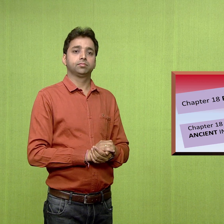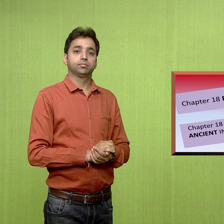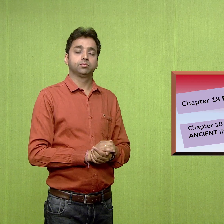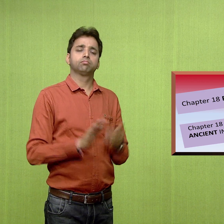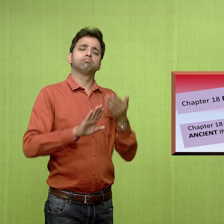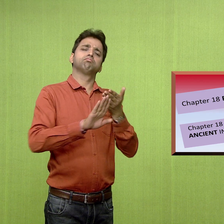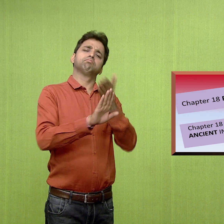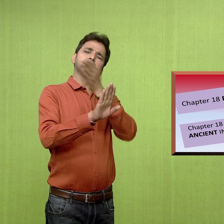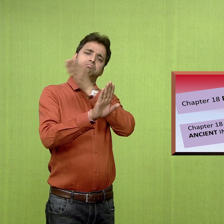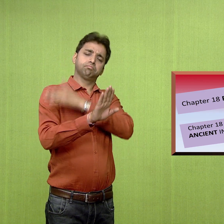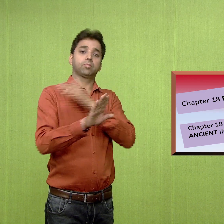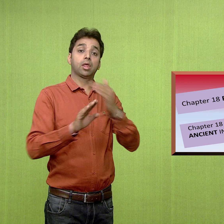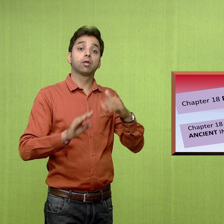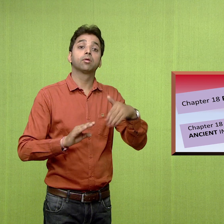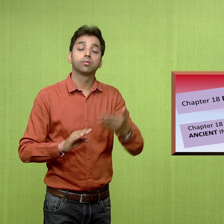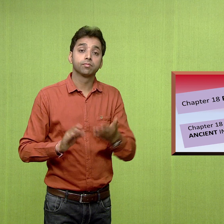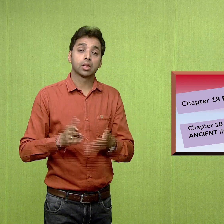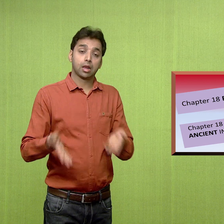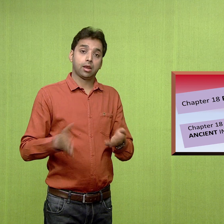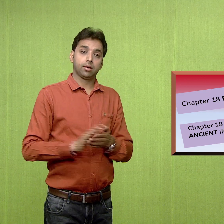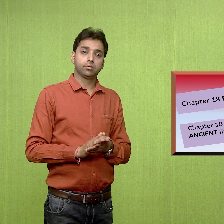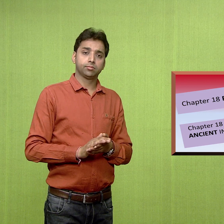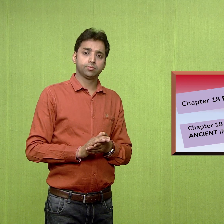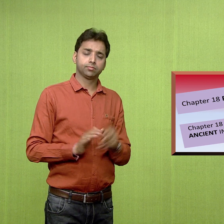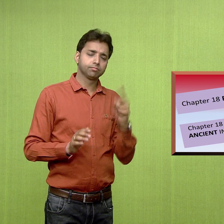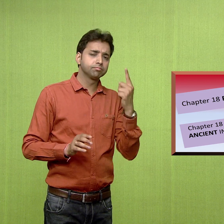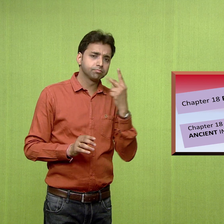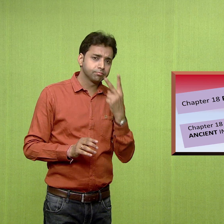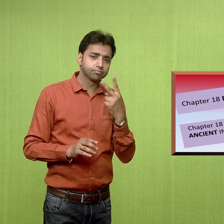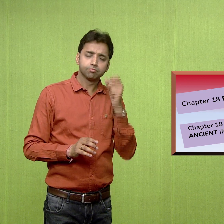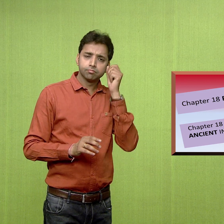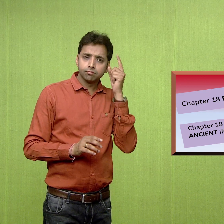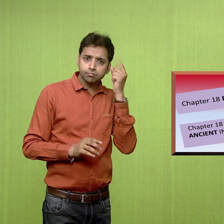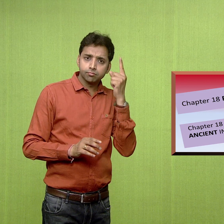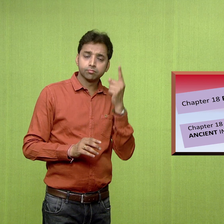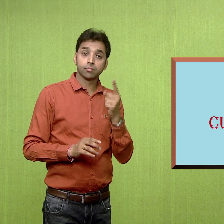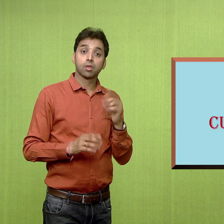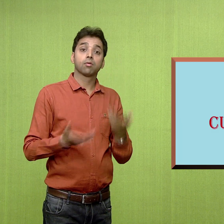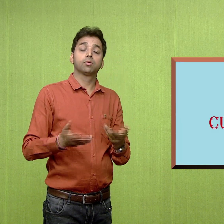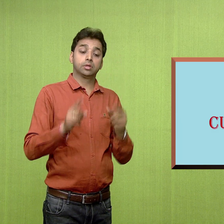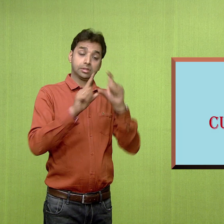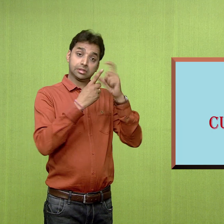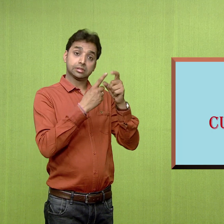Before doing that, let us first understand what is culture.